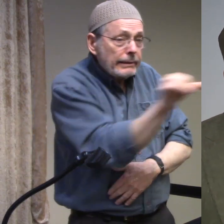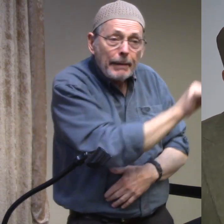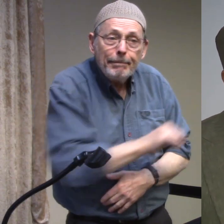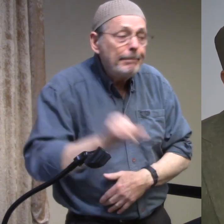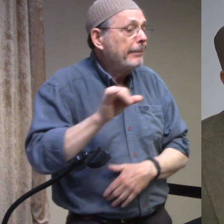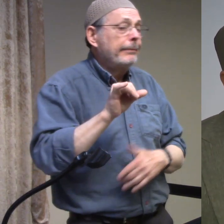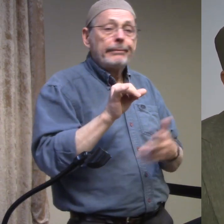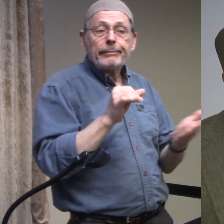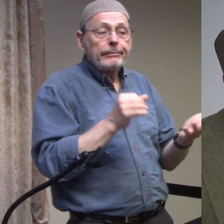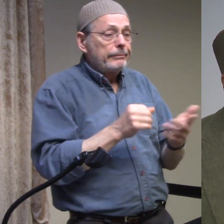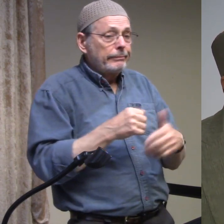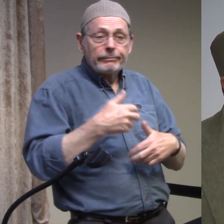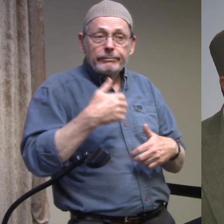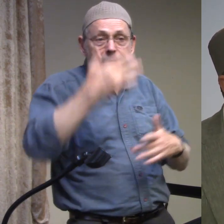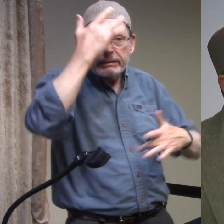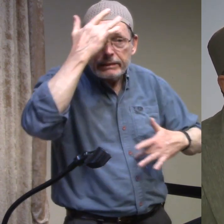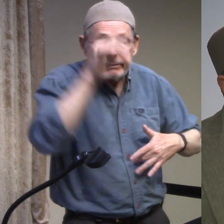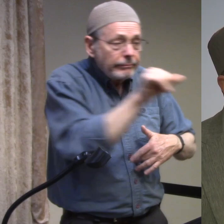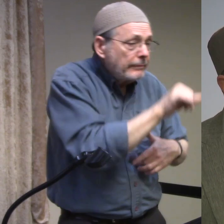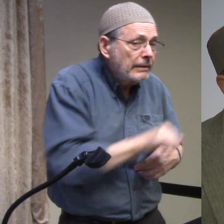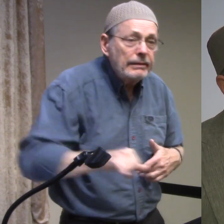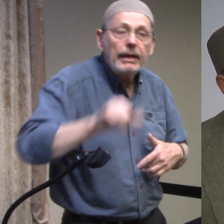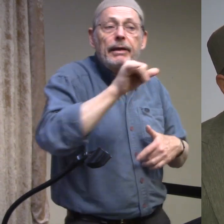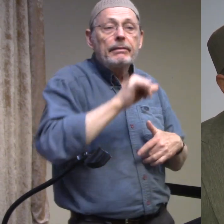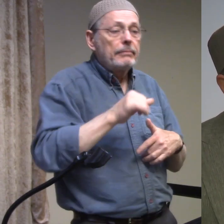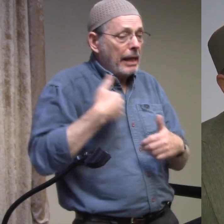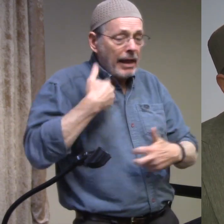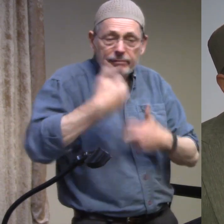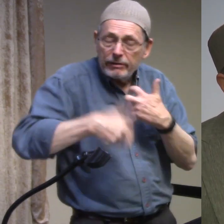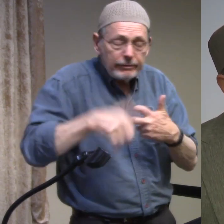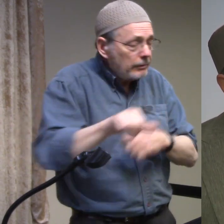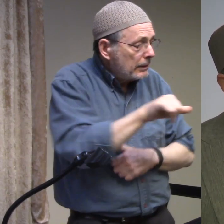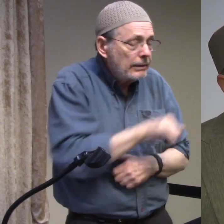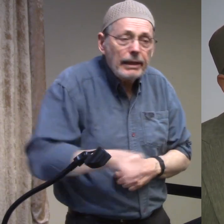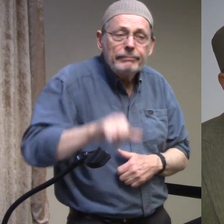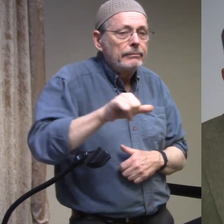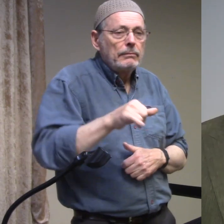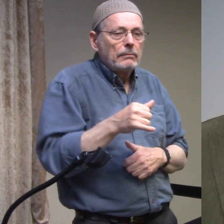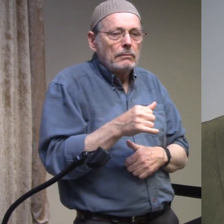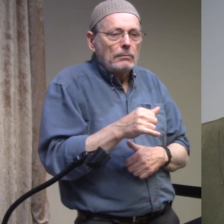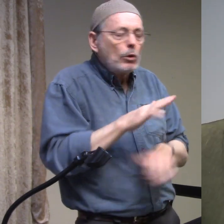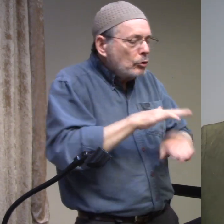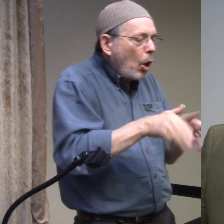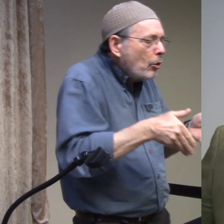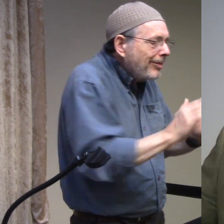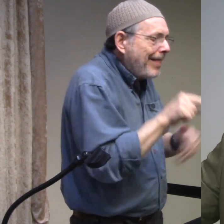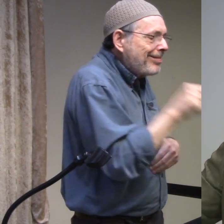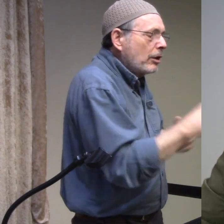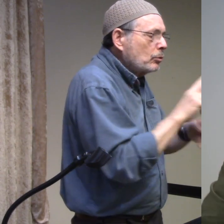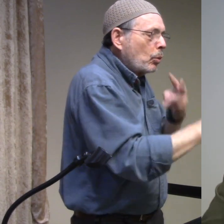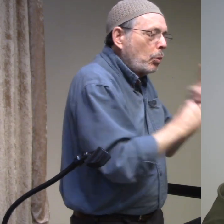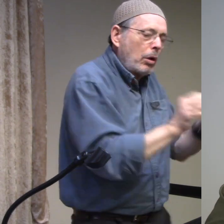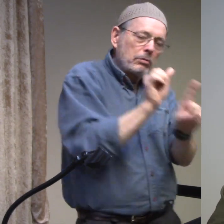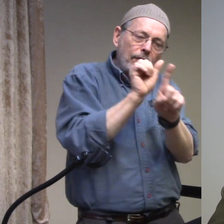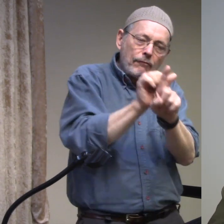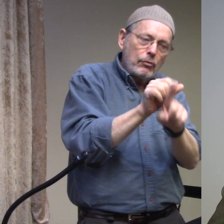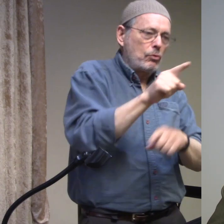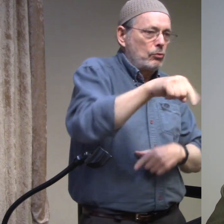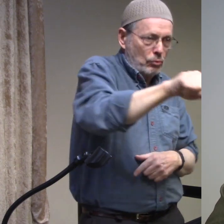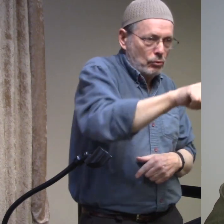difficulty. What is this world that's deluding us? And think of the difficulties and the